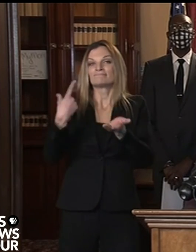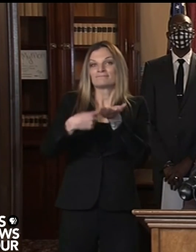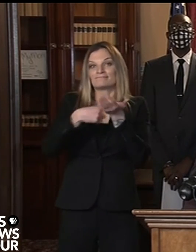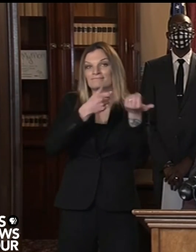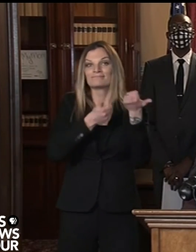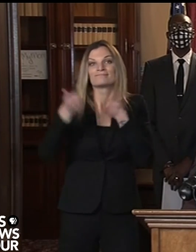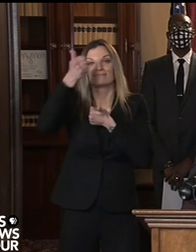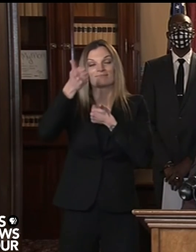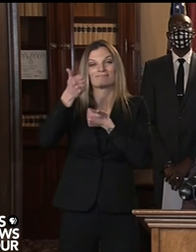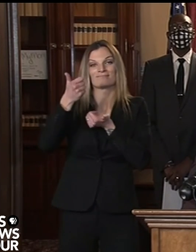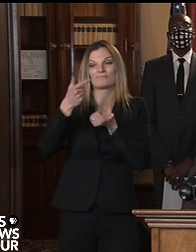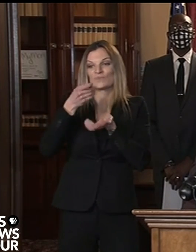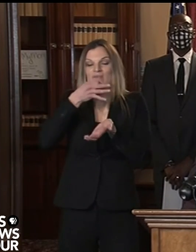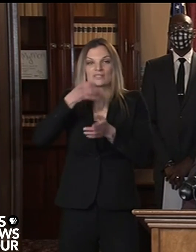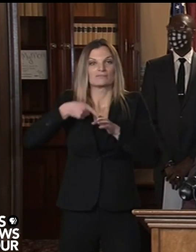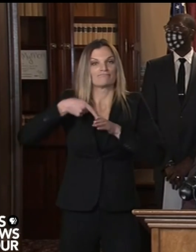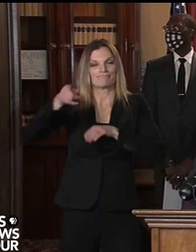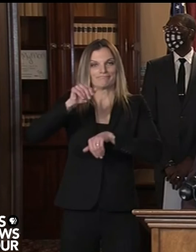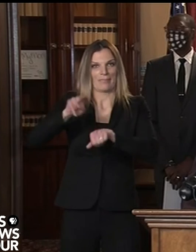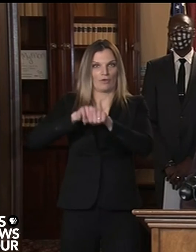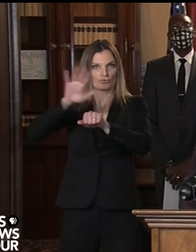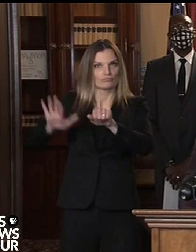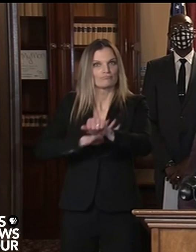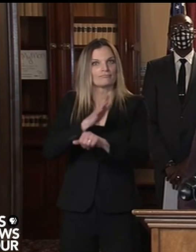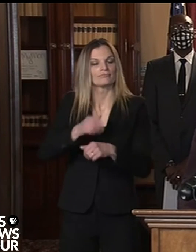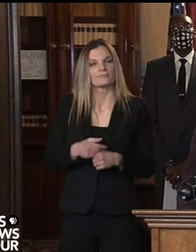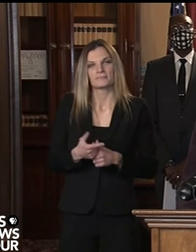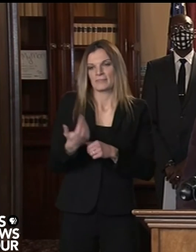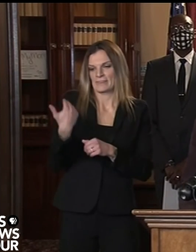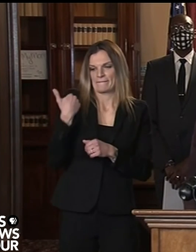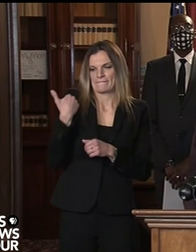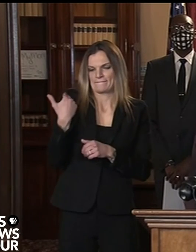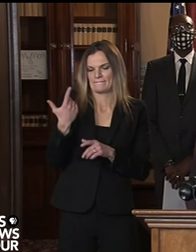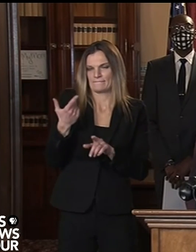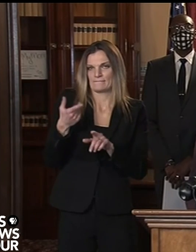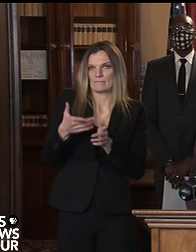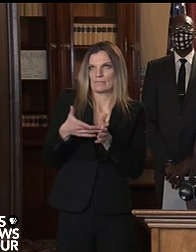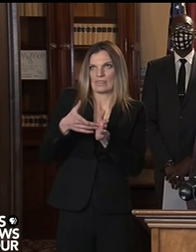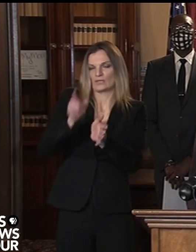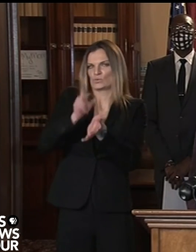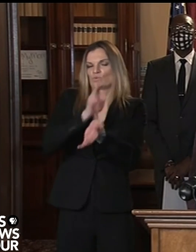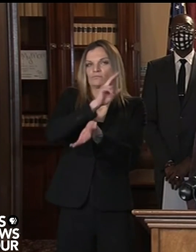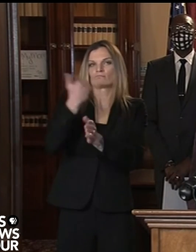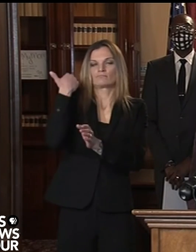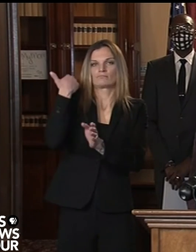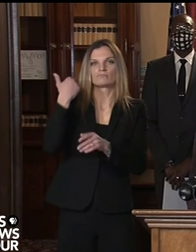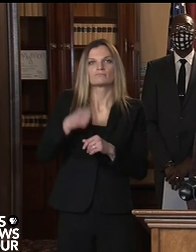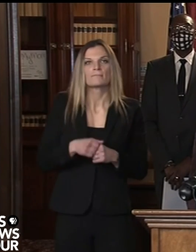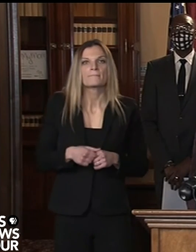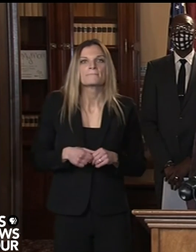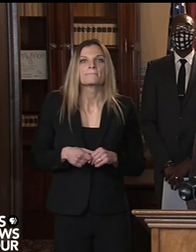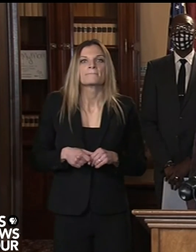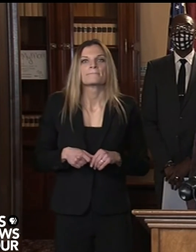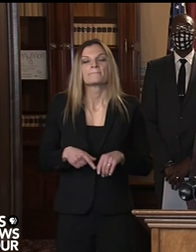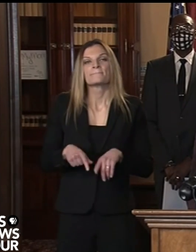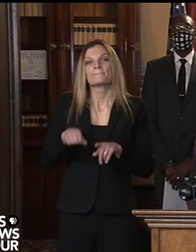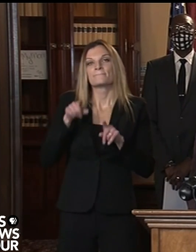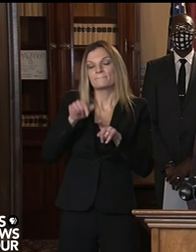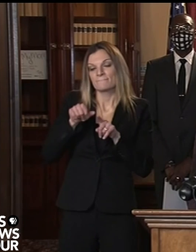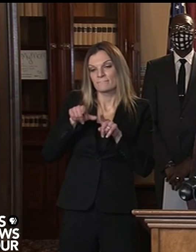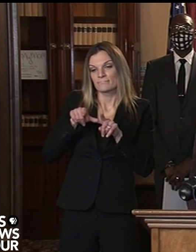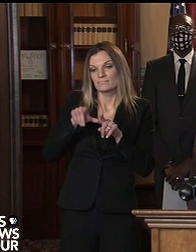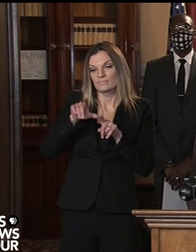experts last Sunday, the Sunday before this one that just passed a few days ago, whether it was Ashish